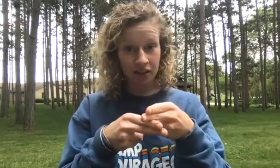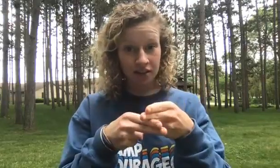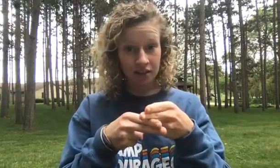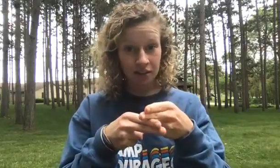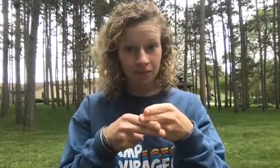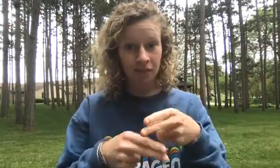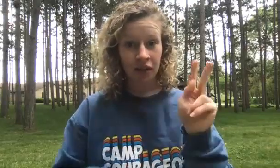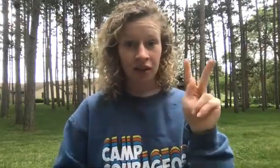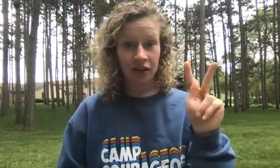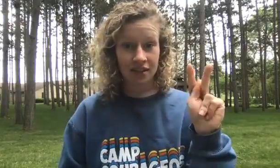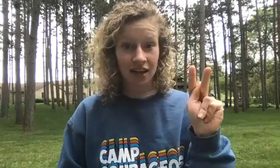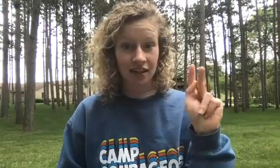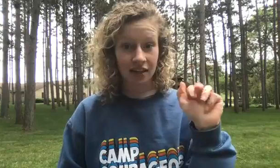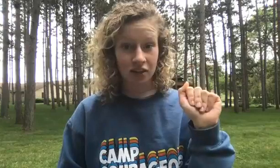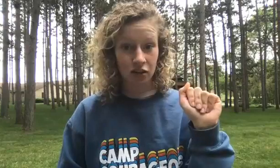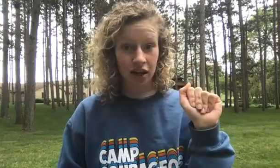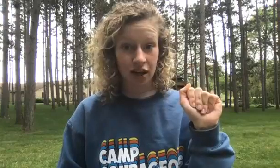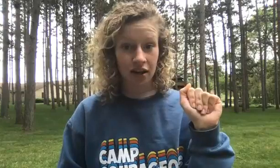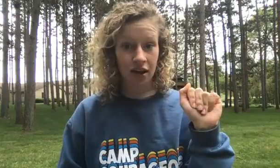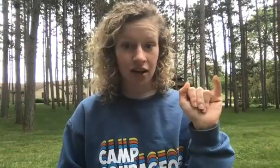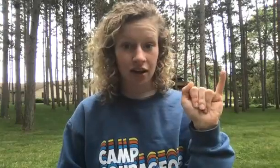this, is Katie. So Kaite.